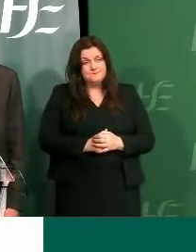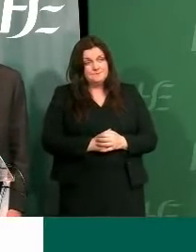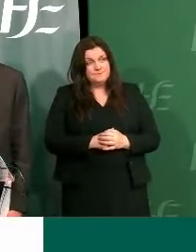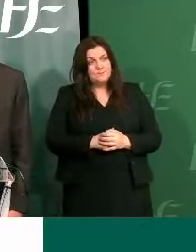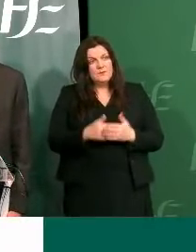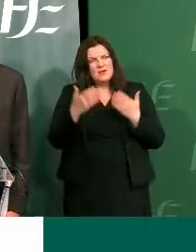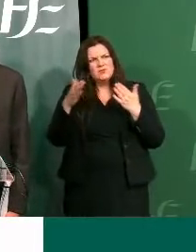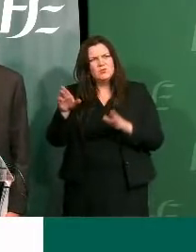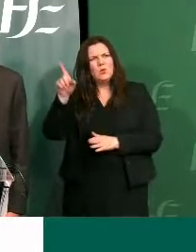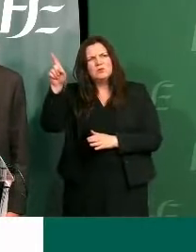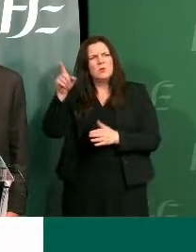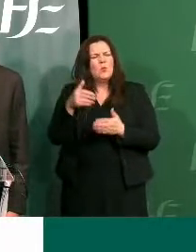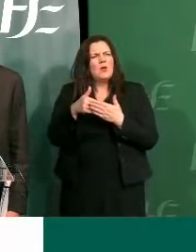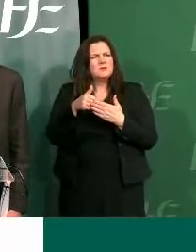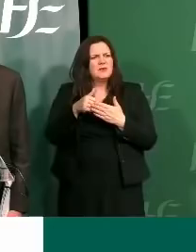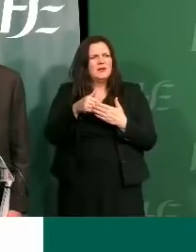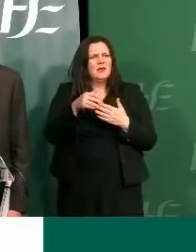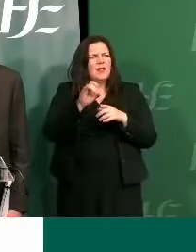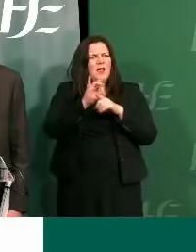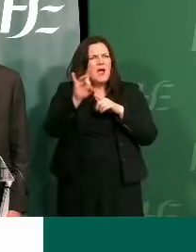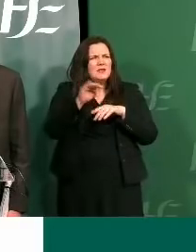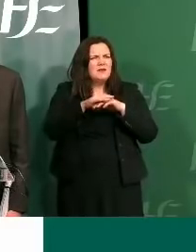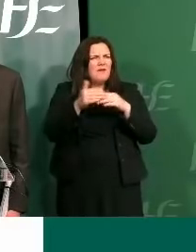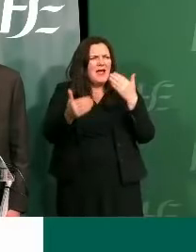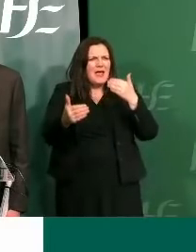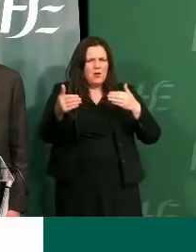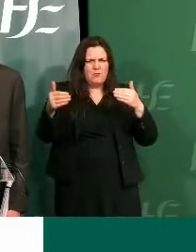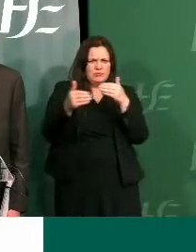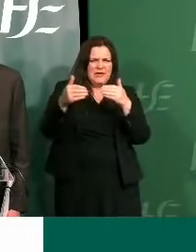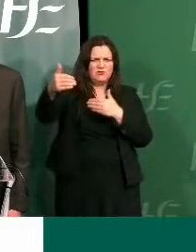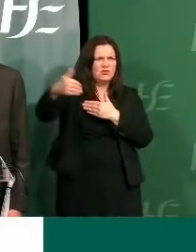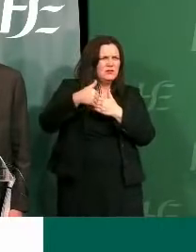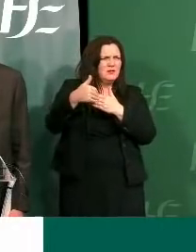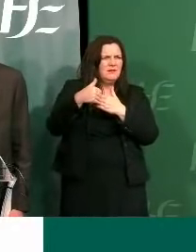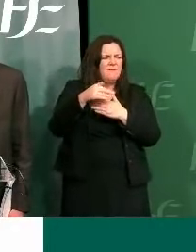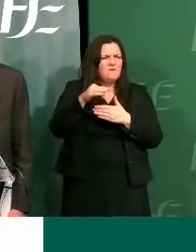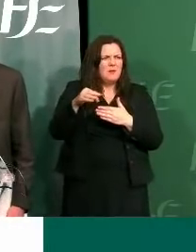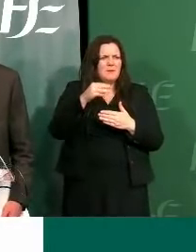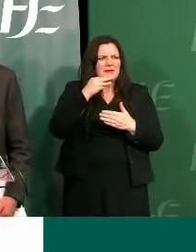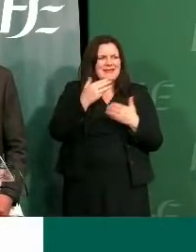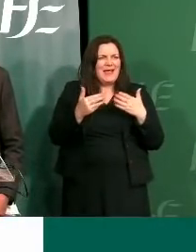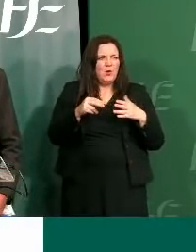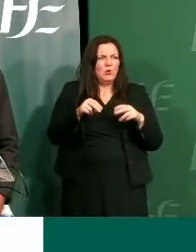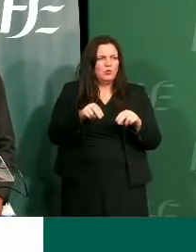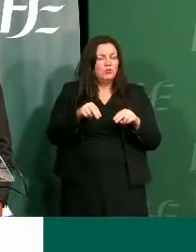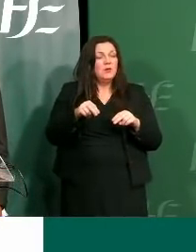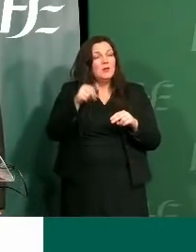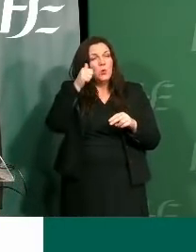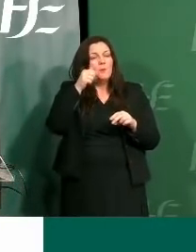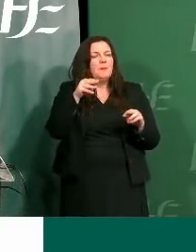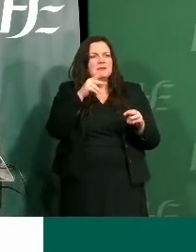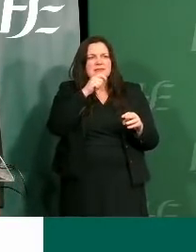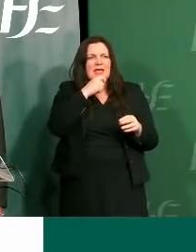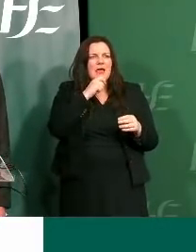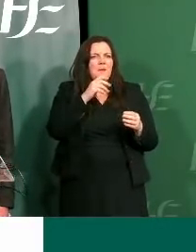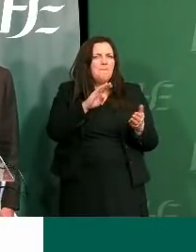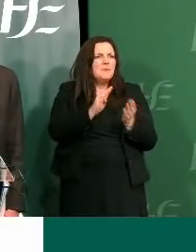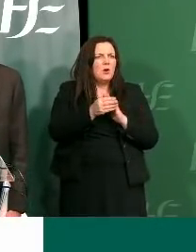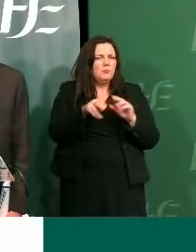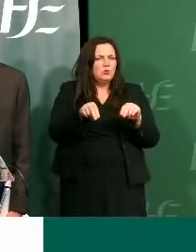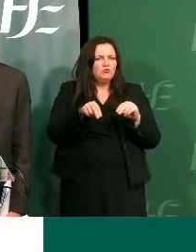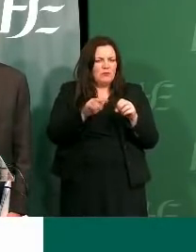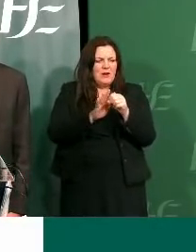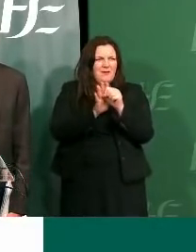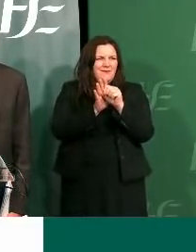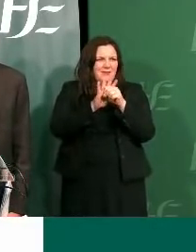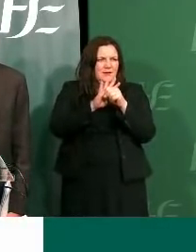kind of illustration of the different types of immune protection we have. That is those neutralizing antibodies we hear so much about. They're induced by the vaccine that